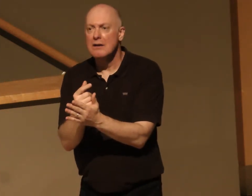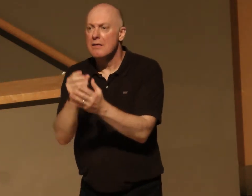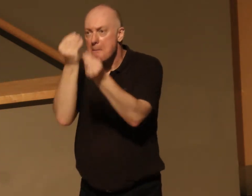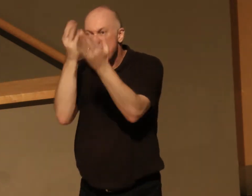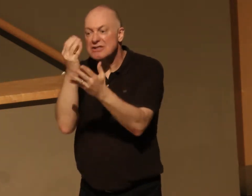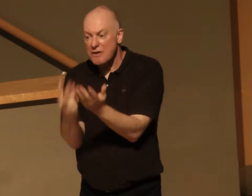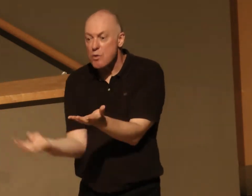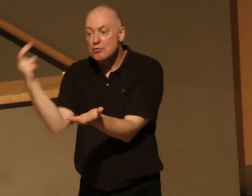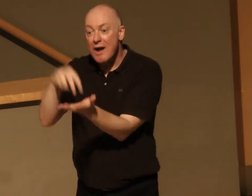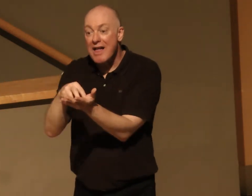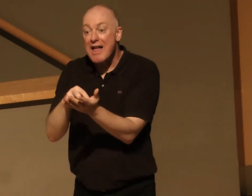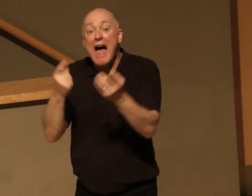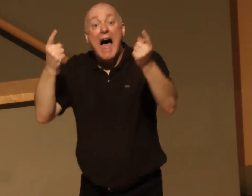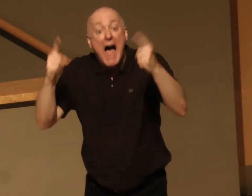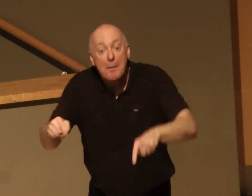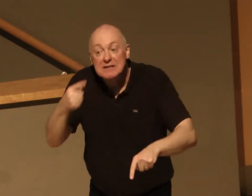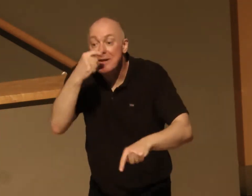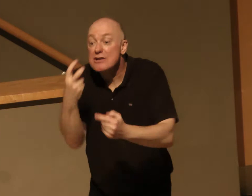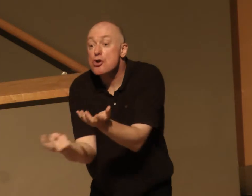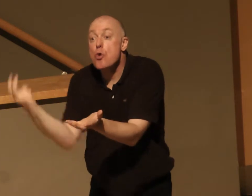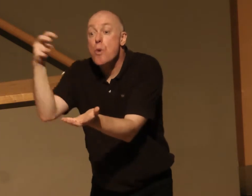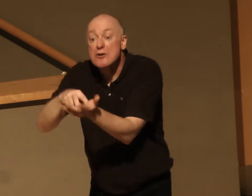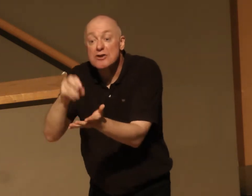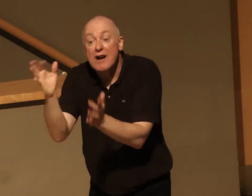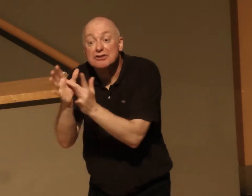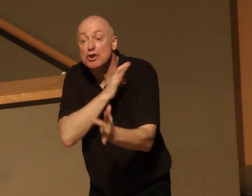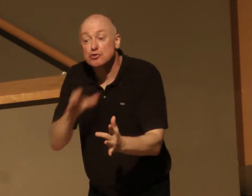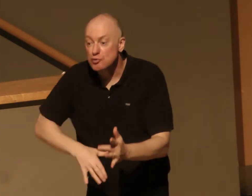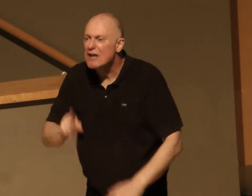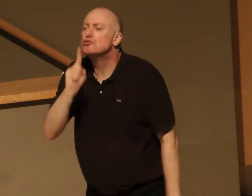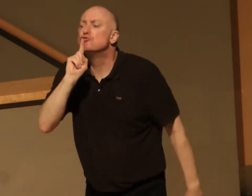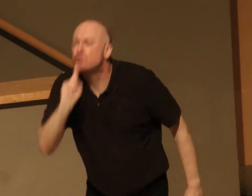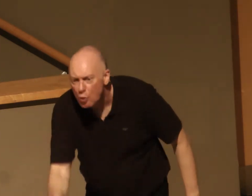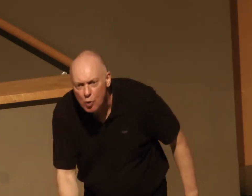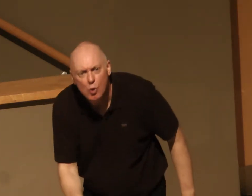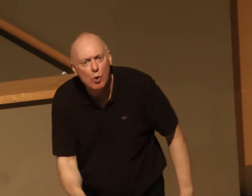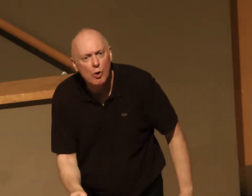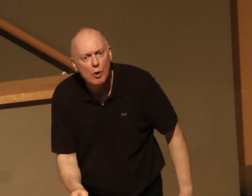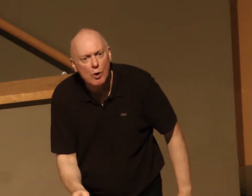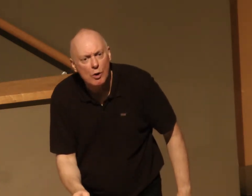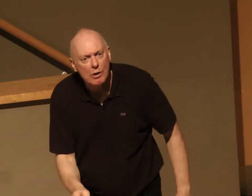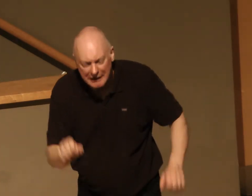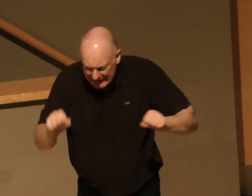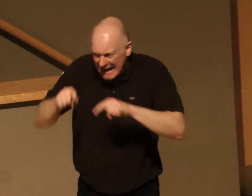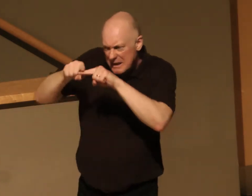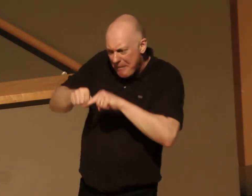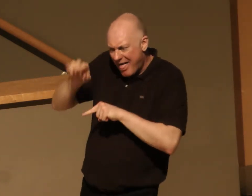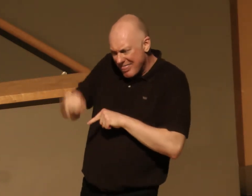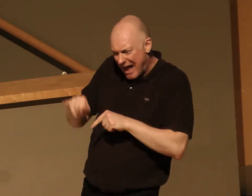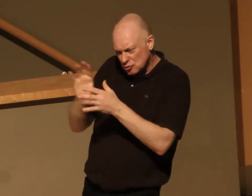It happens because the resurrection of Jesus Christ is true. It's reliable. It's verifiable.